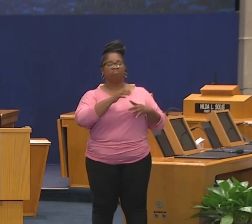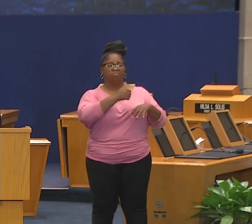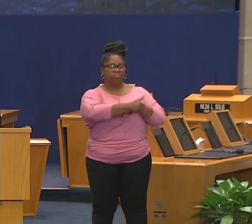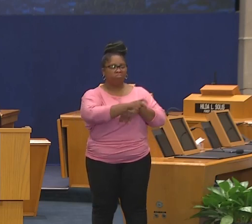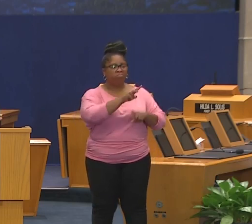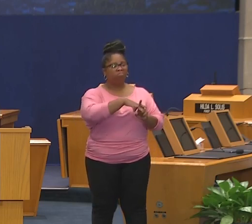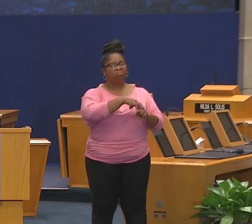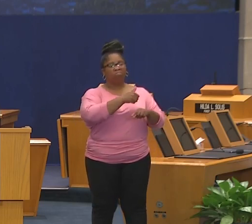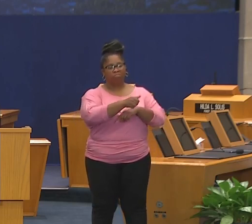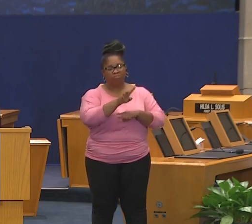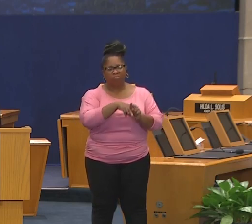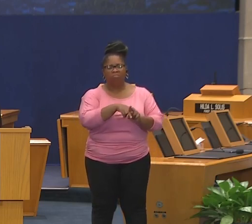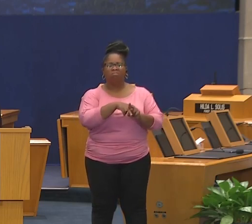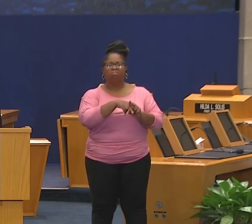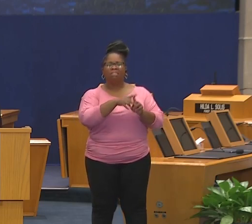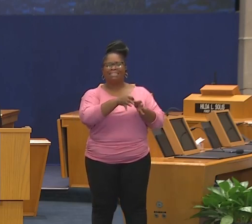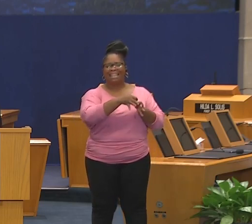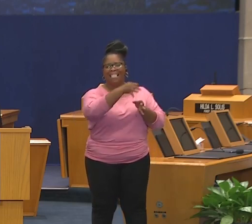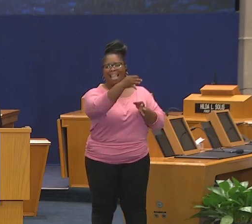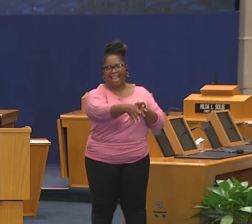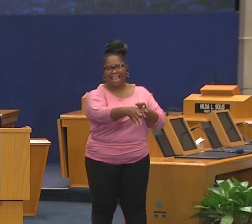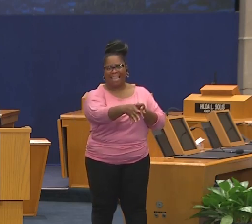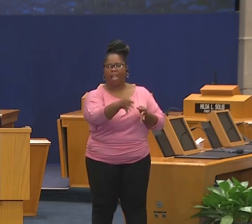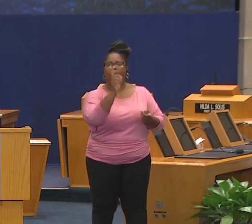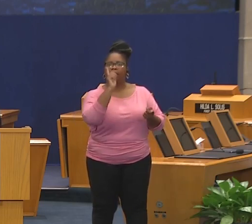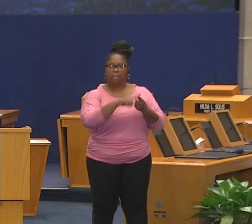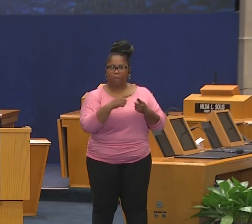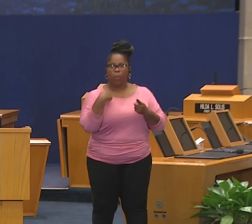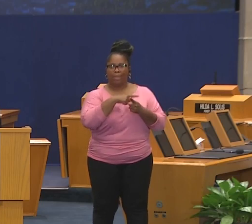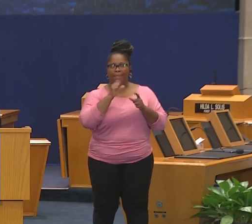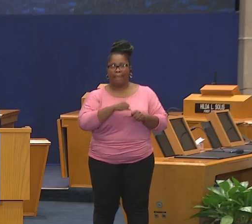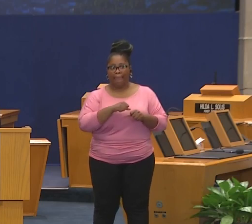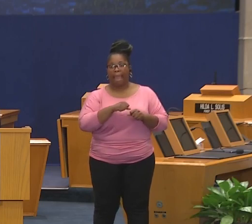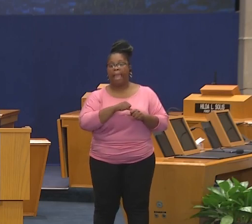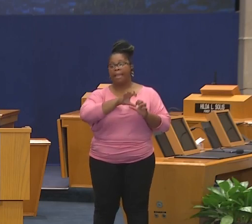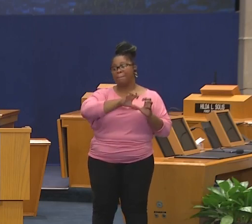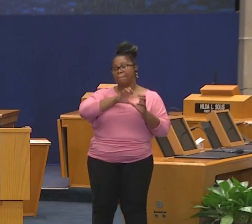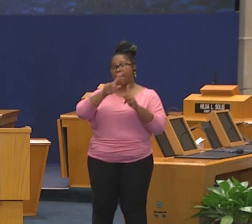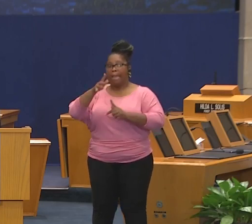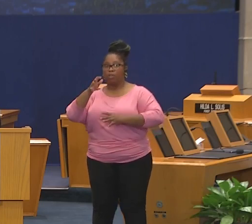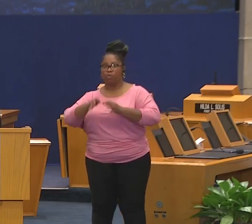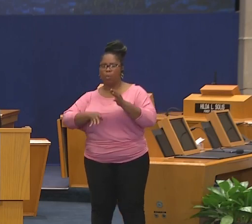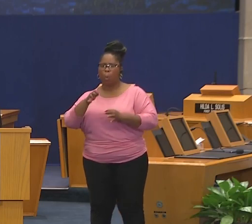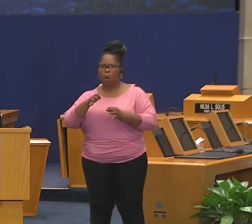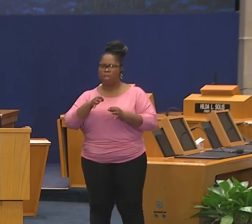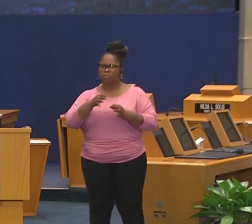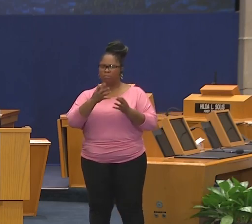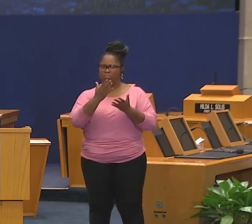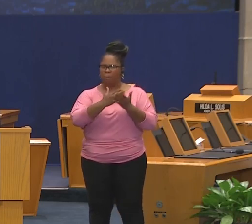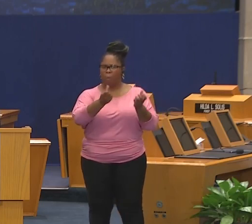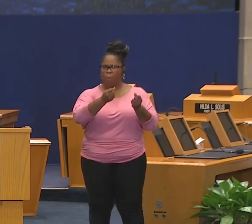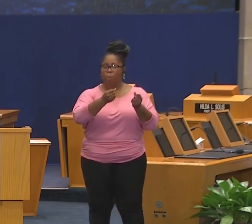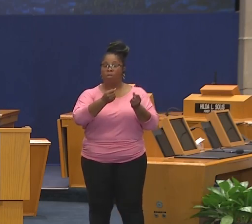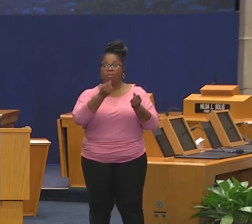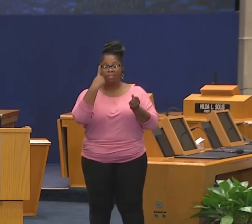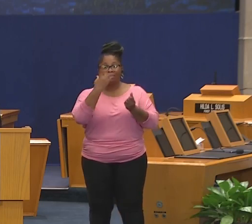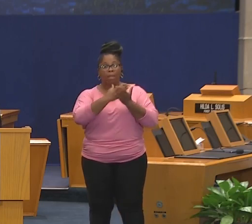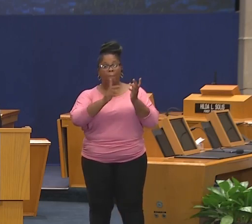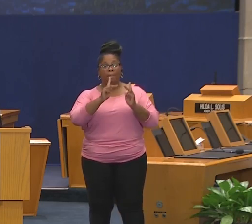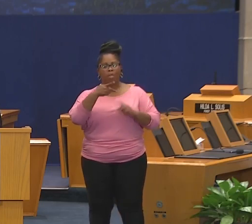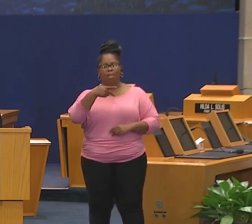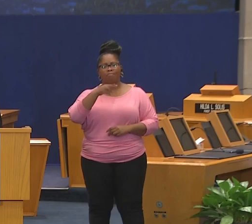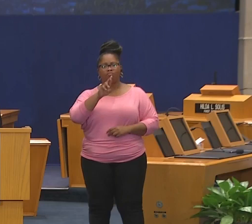a lot of the restrictions are lifted and we can get back to court. Some of the people that were released were pretrial, so their cases